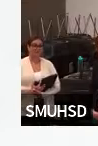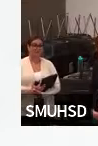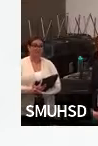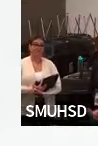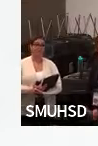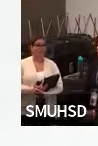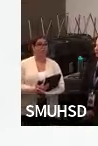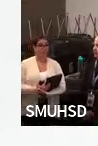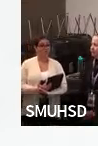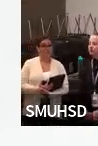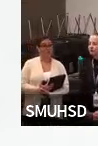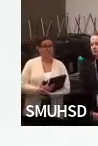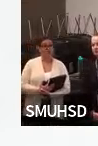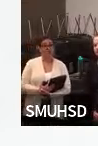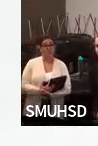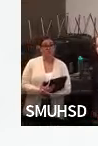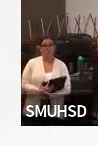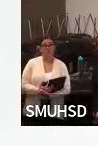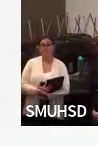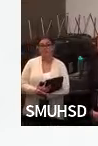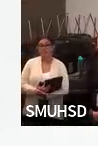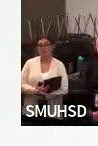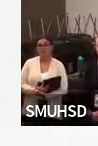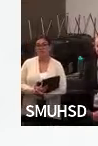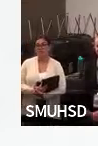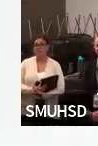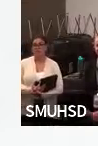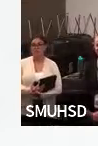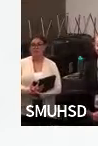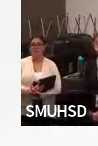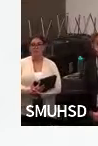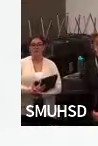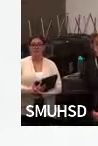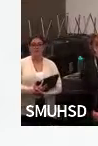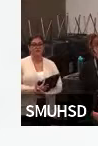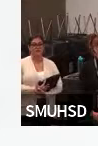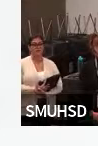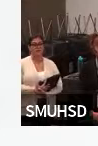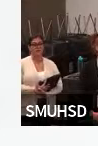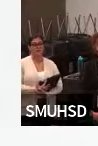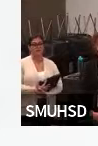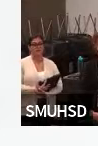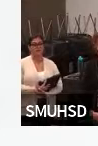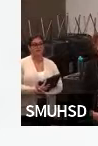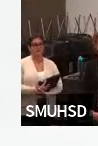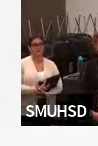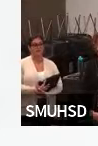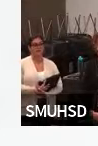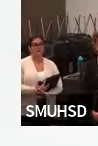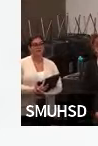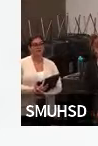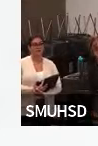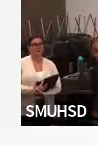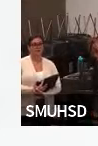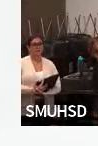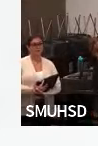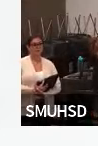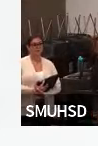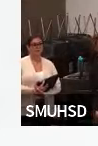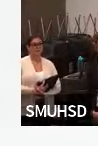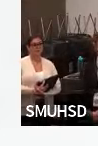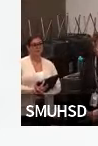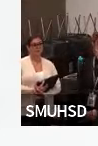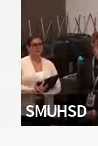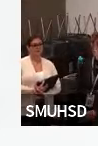like we have a really good finger on the pulse of just students across the district. A few of the things